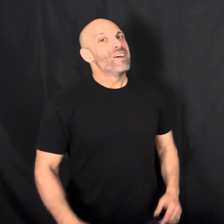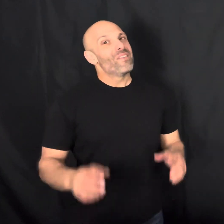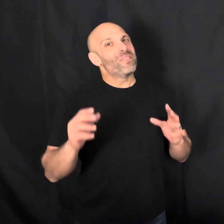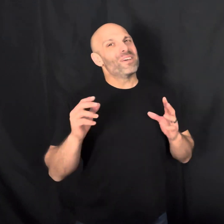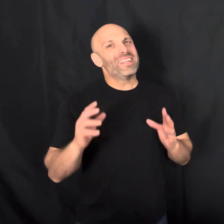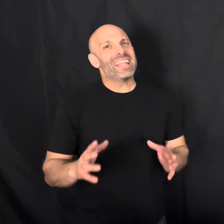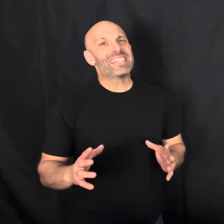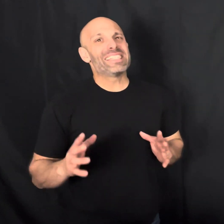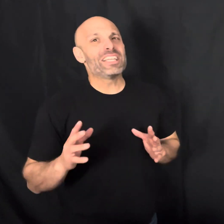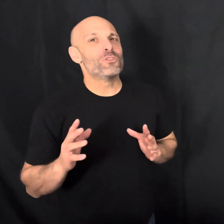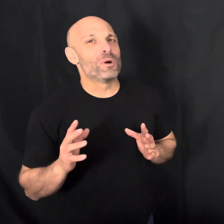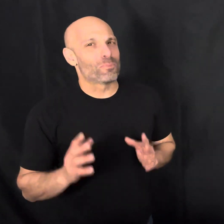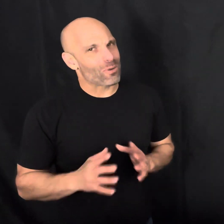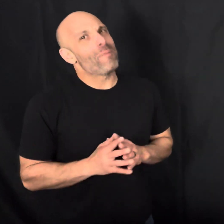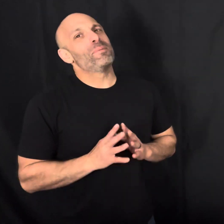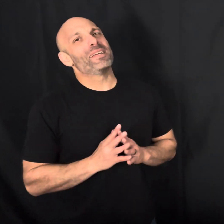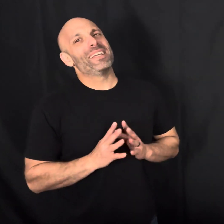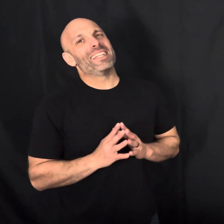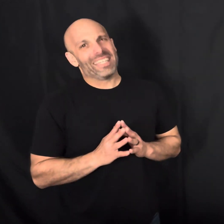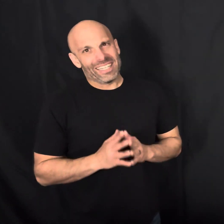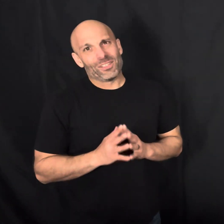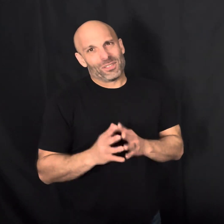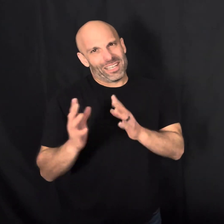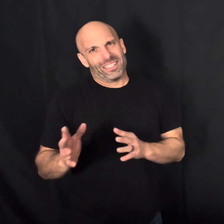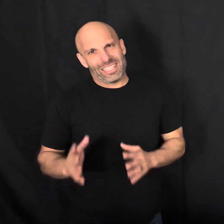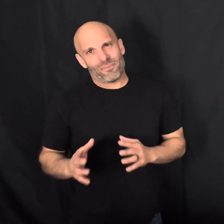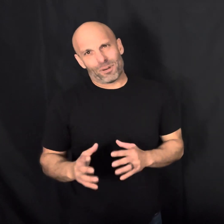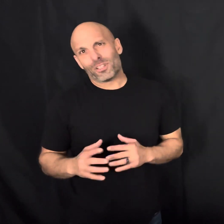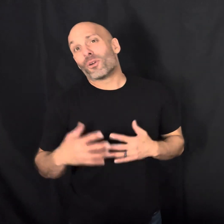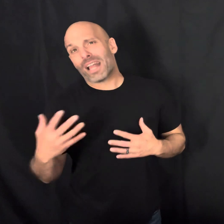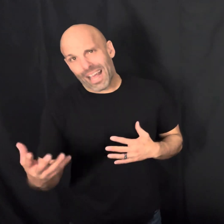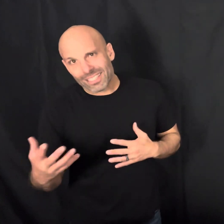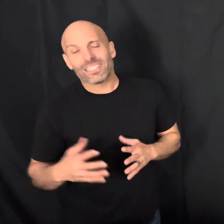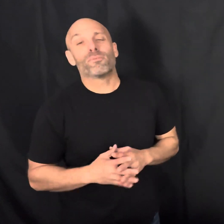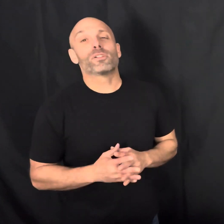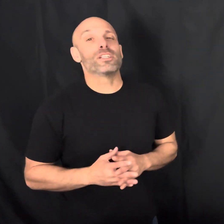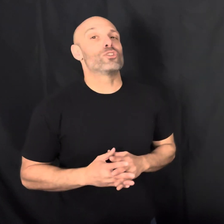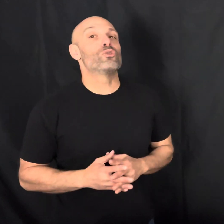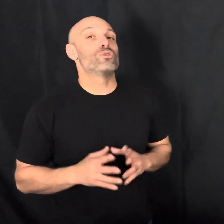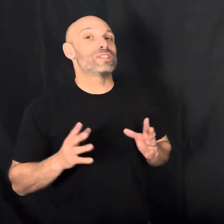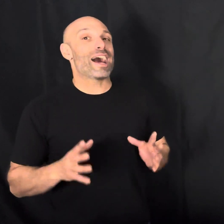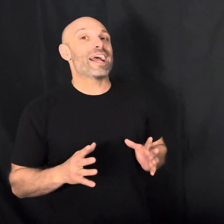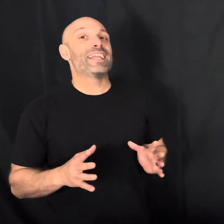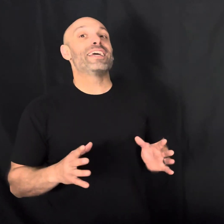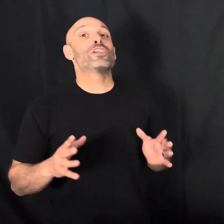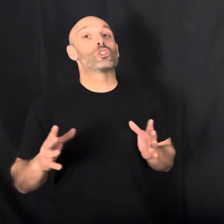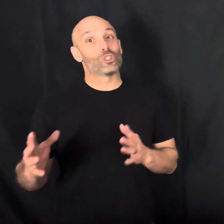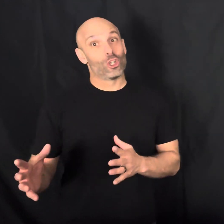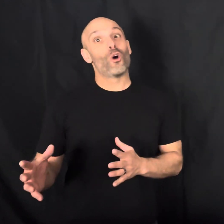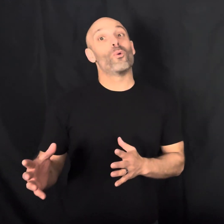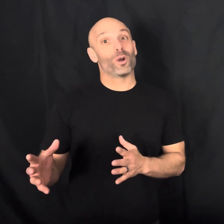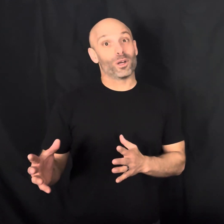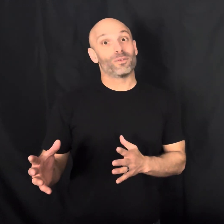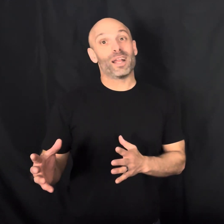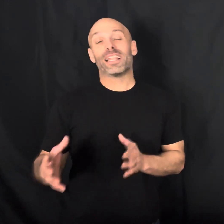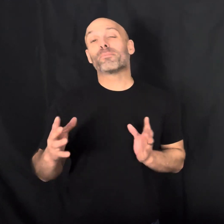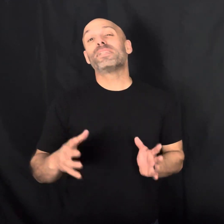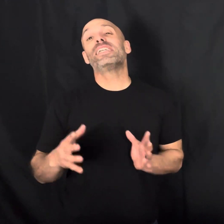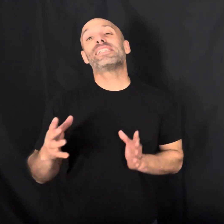The next thing you will probably need to tell a deaf person or ask a deaf person is to sign slower, right? Like, please